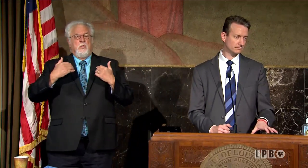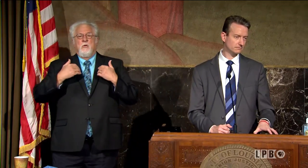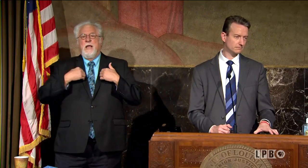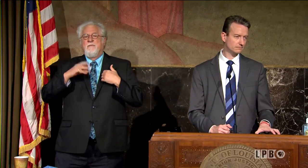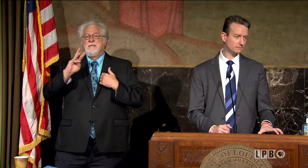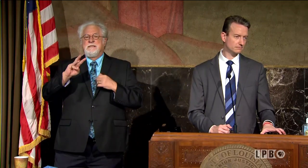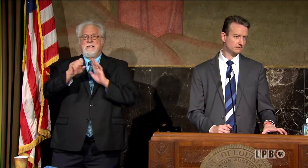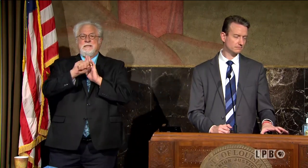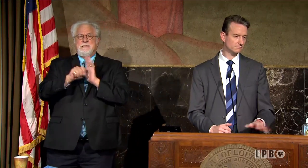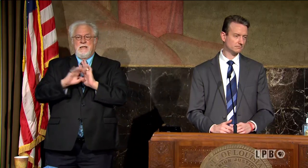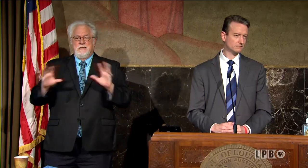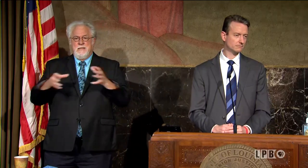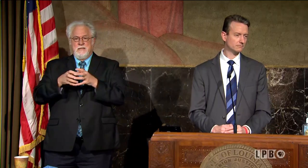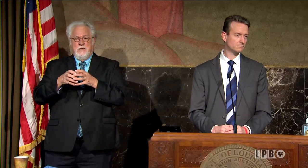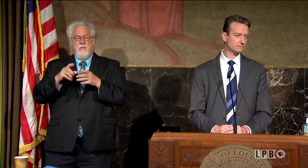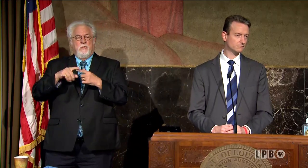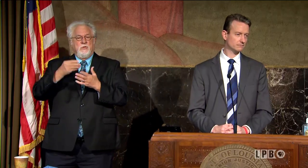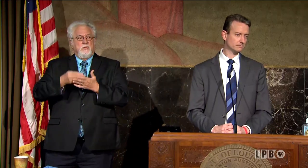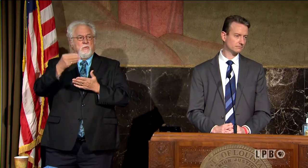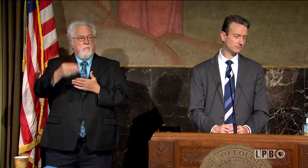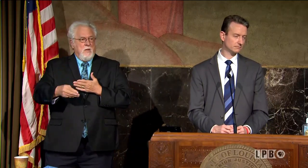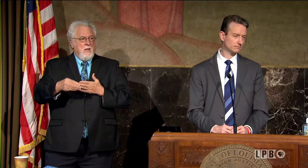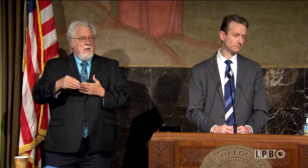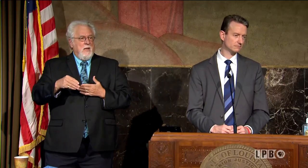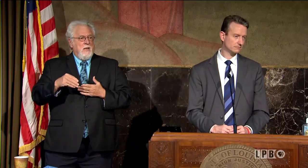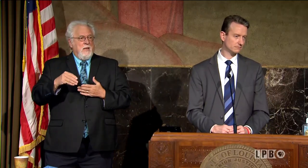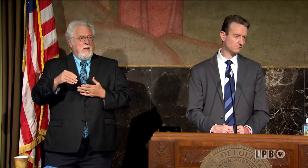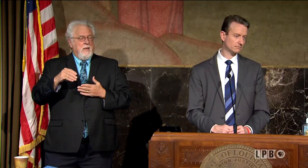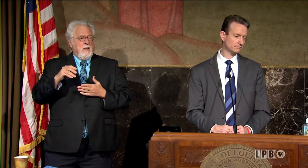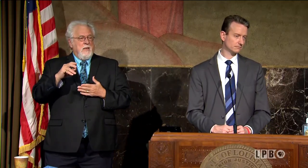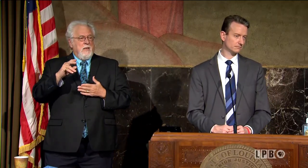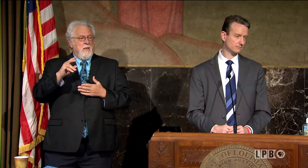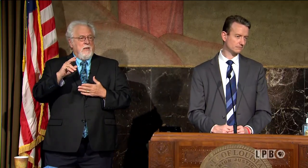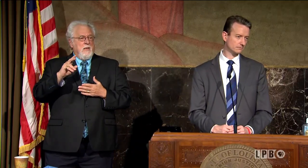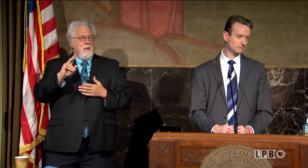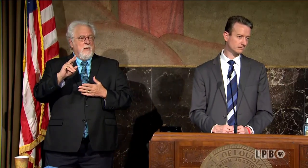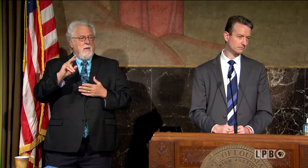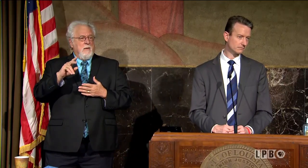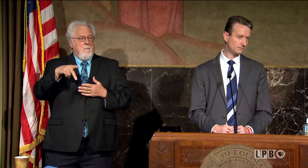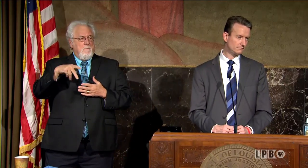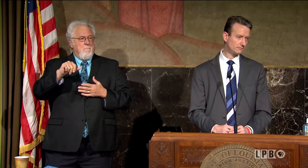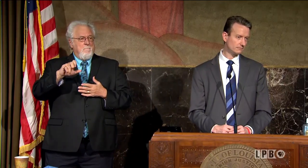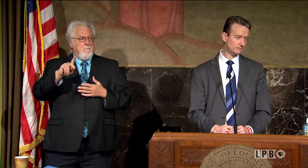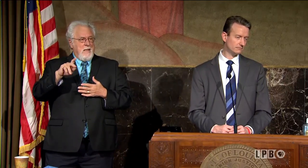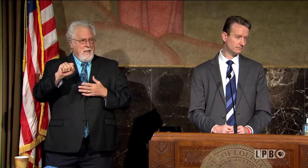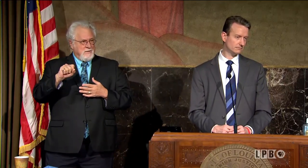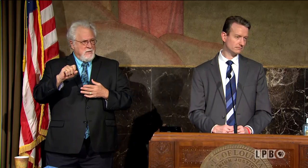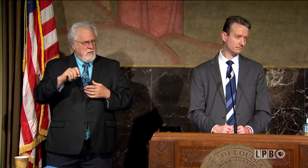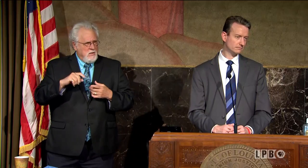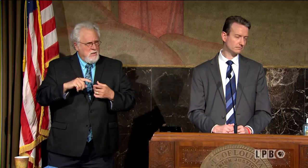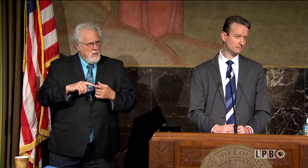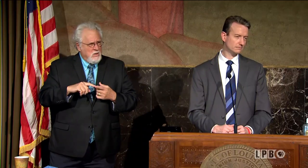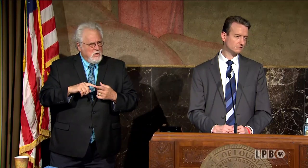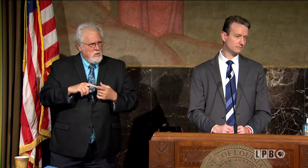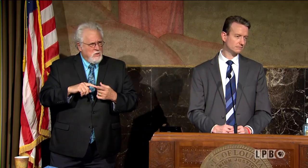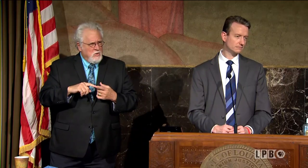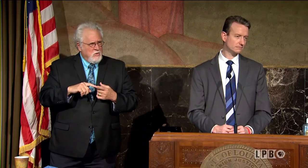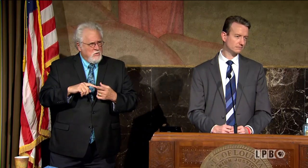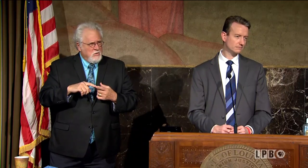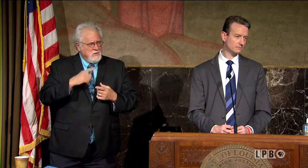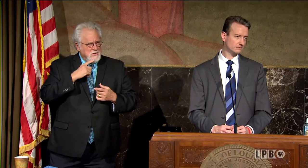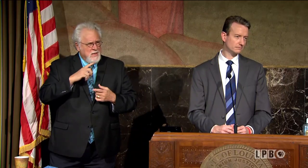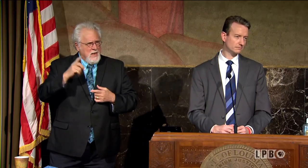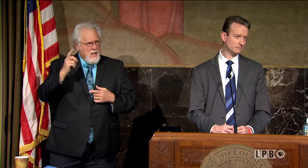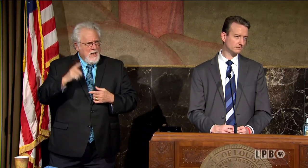talk about the timeline? I know it looked like each state would want to buy about 500,000 tests, but it seems